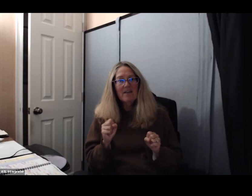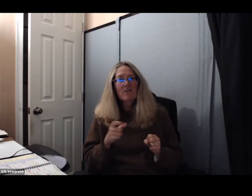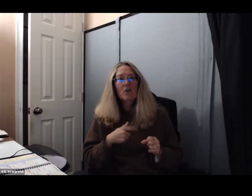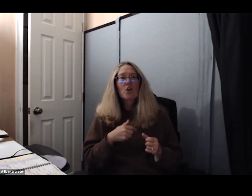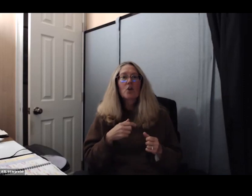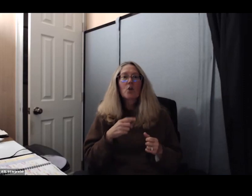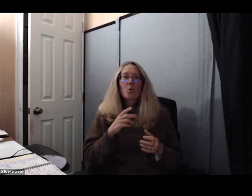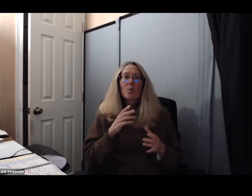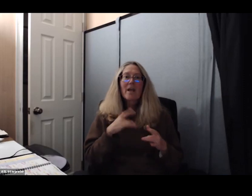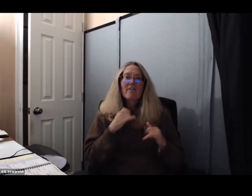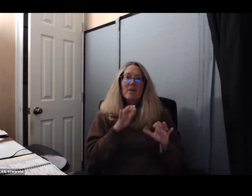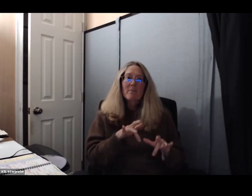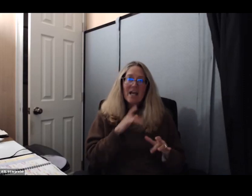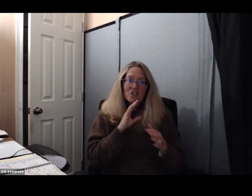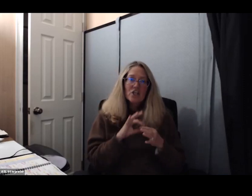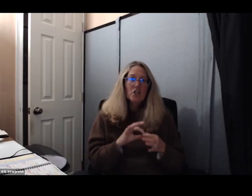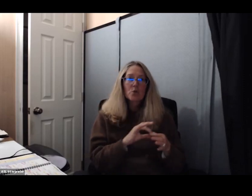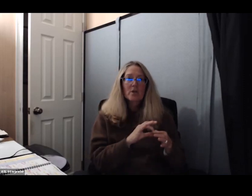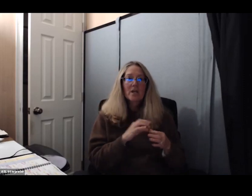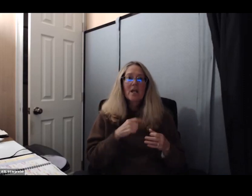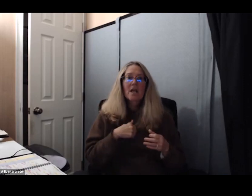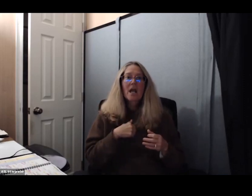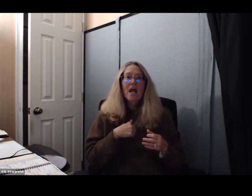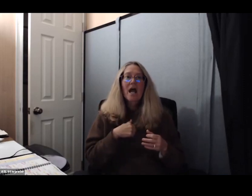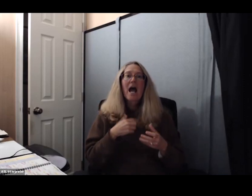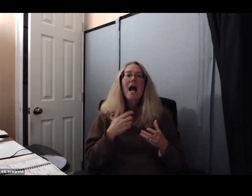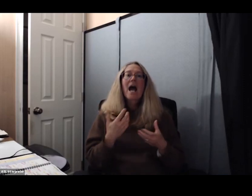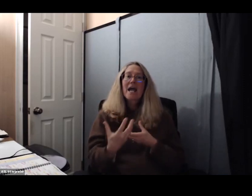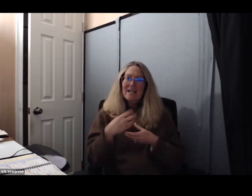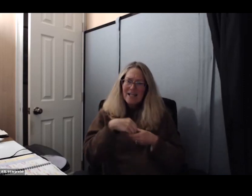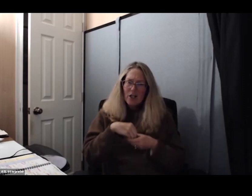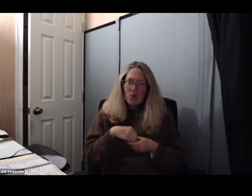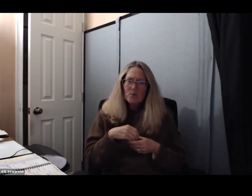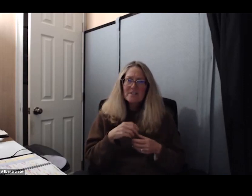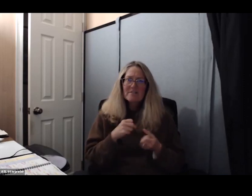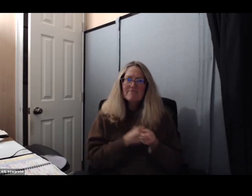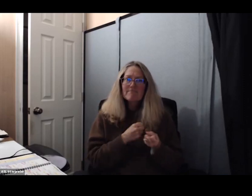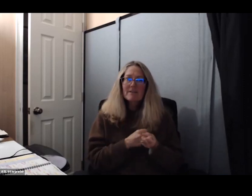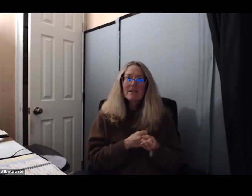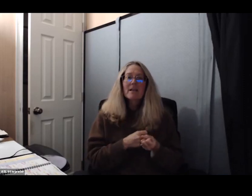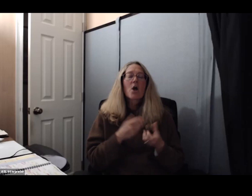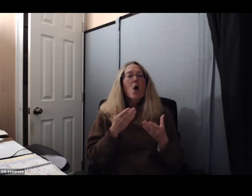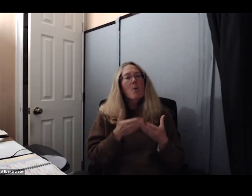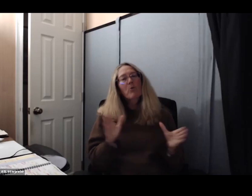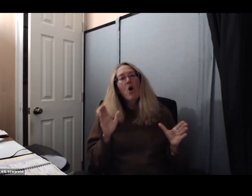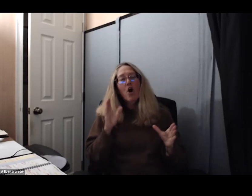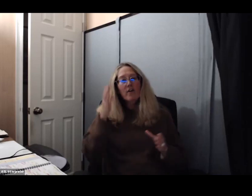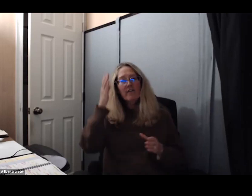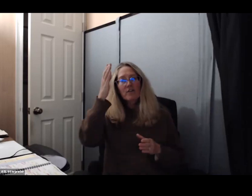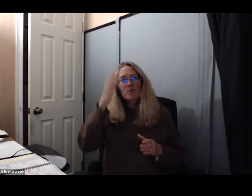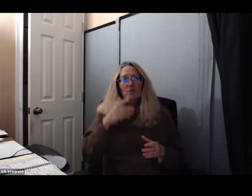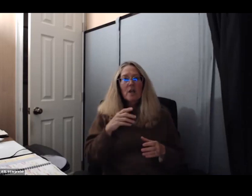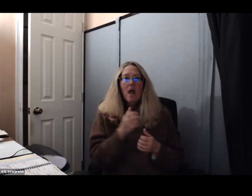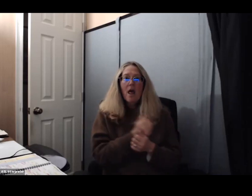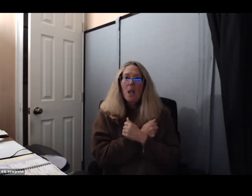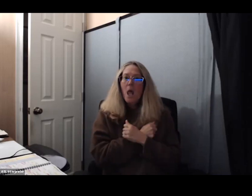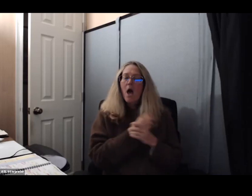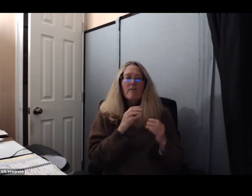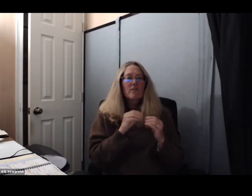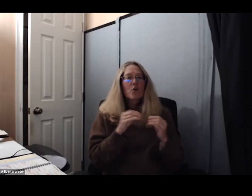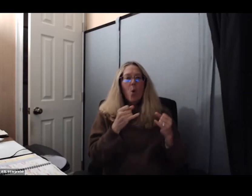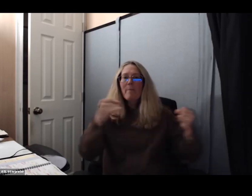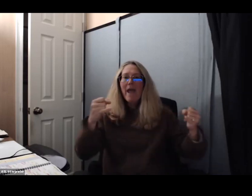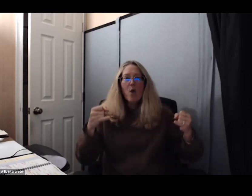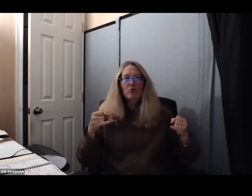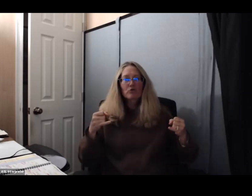kindness, compassion, and unity. I stand for inclusivity. I stand for a brighter future. I believe in love without boundaries.